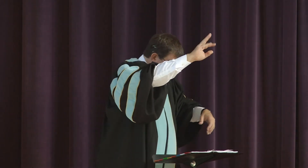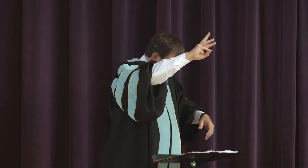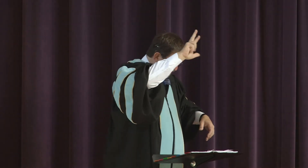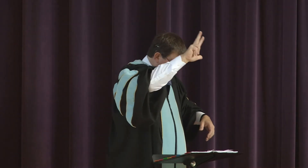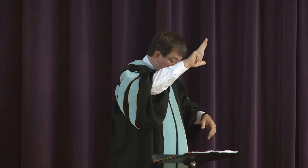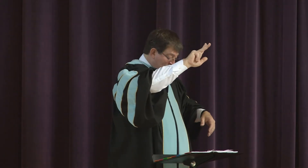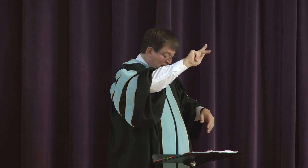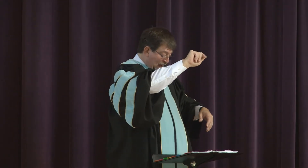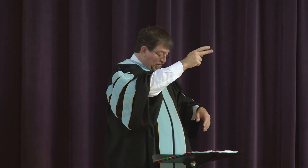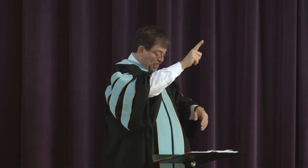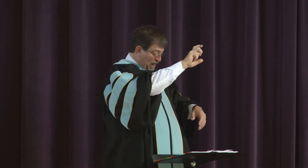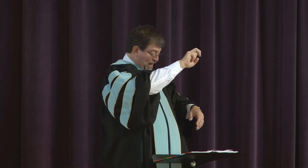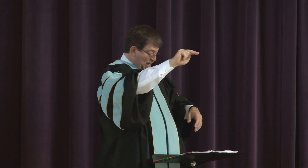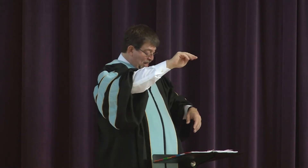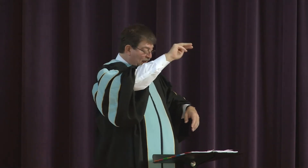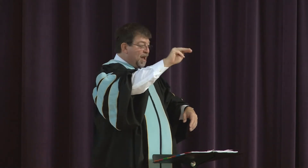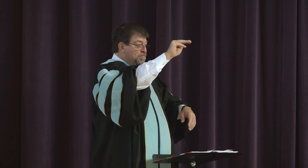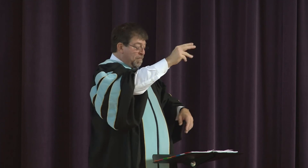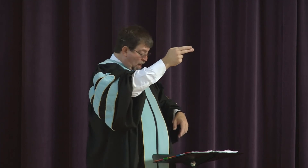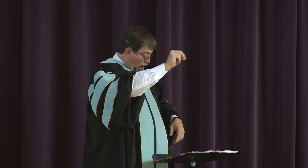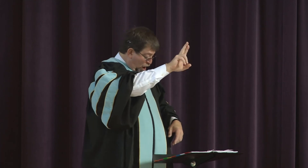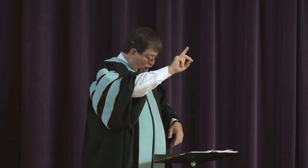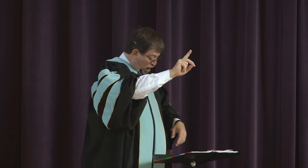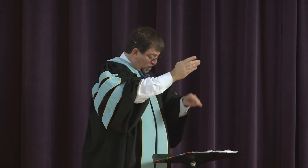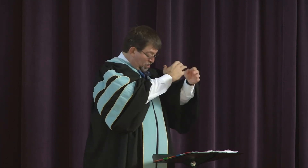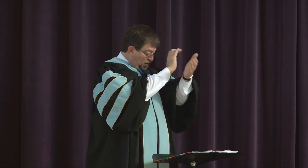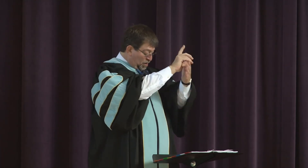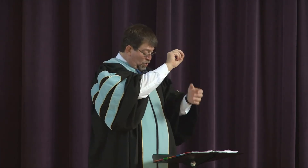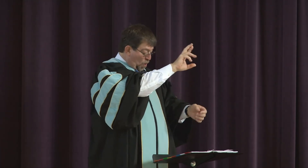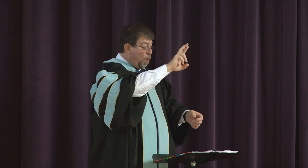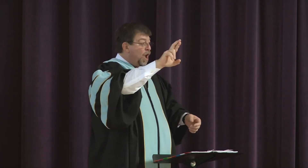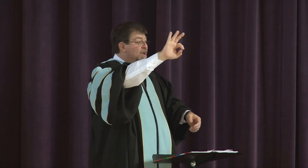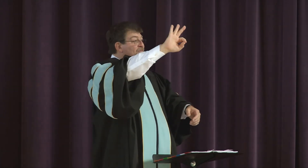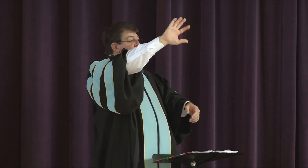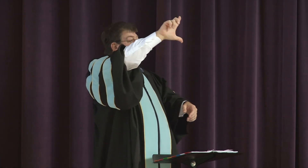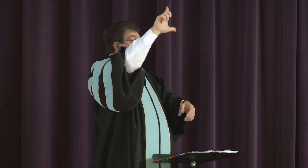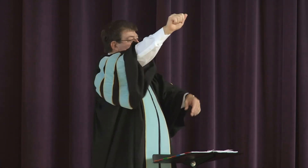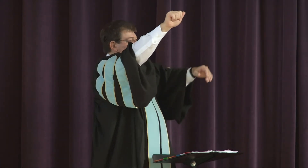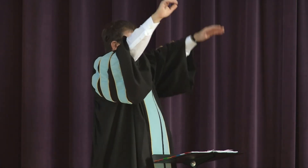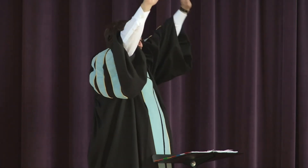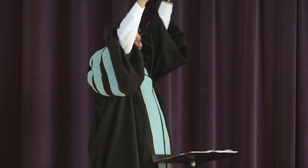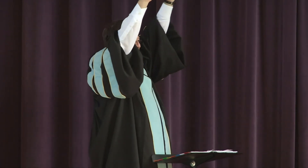Class of 1963, Kathleen M. Hard-Dorr from Florida.